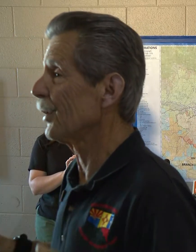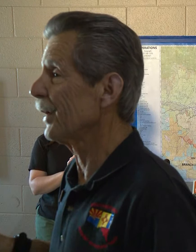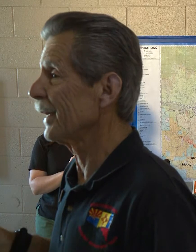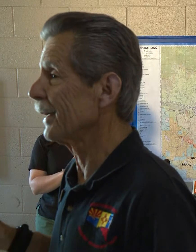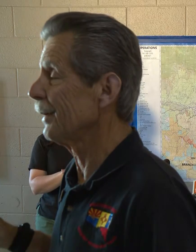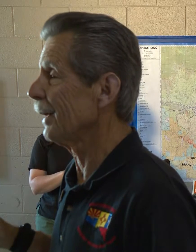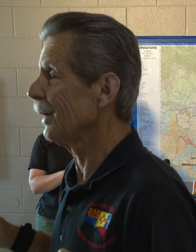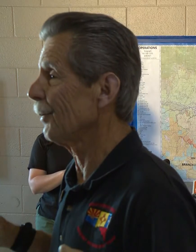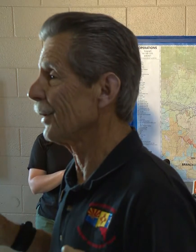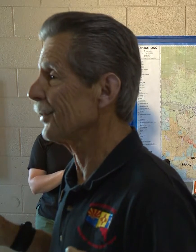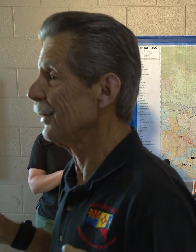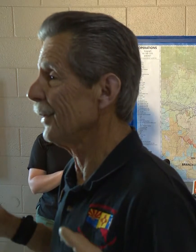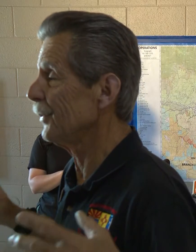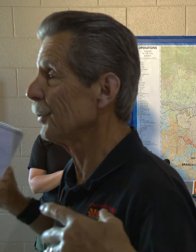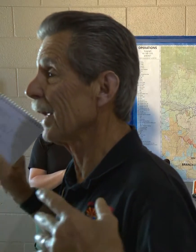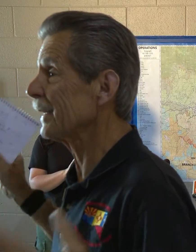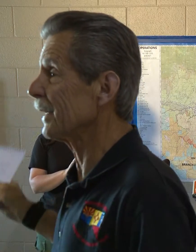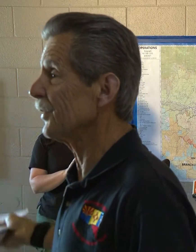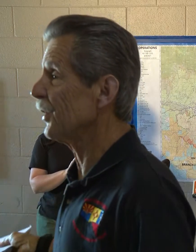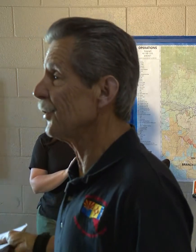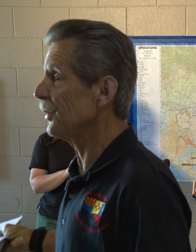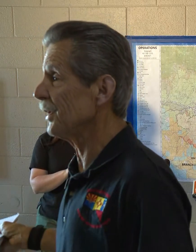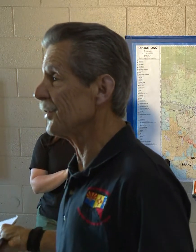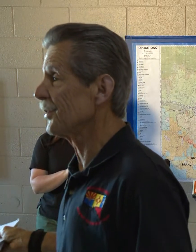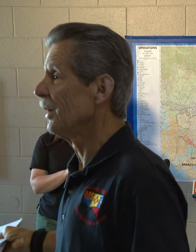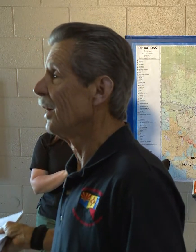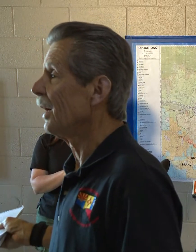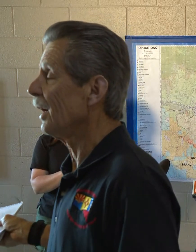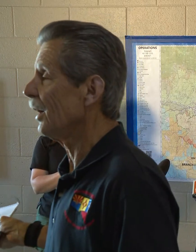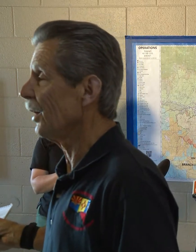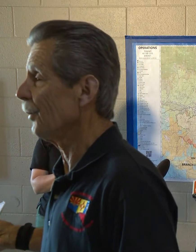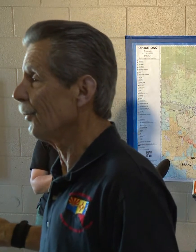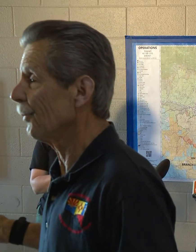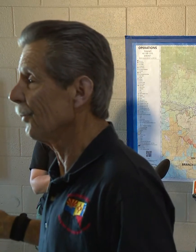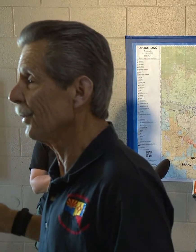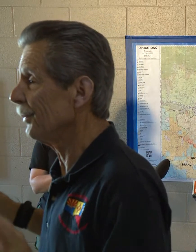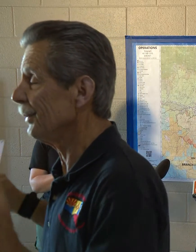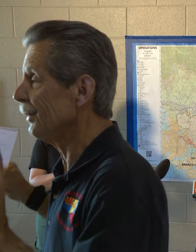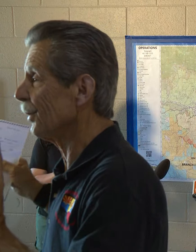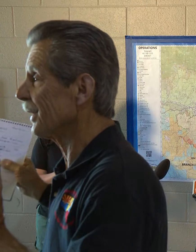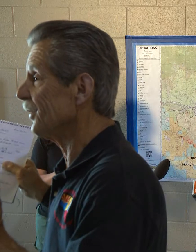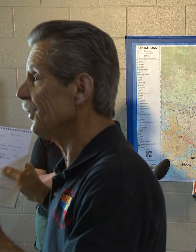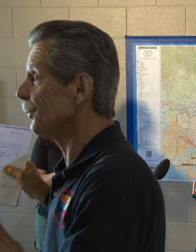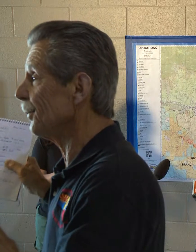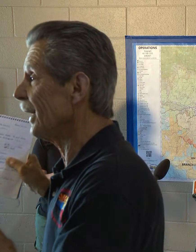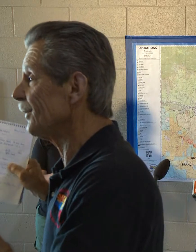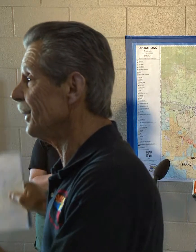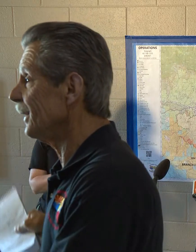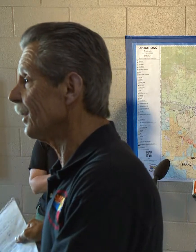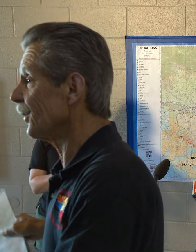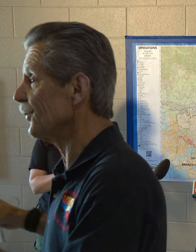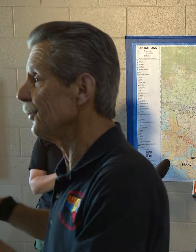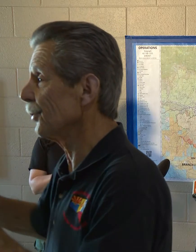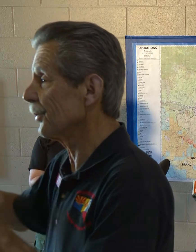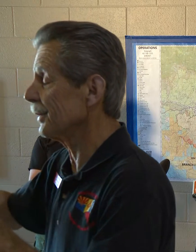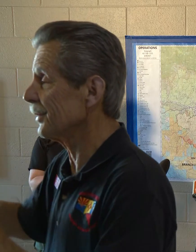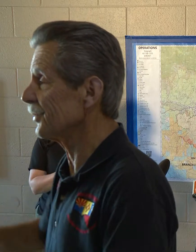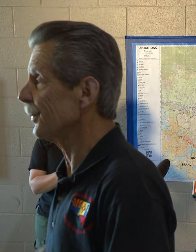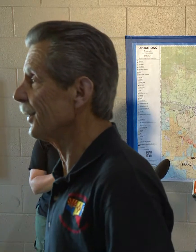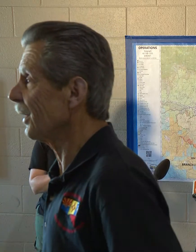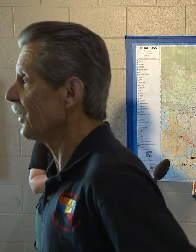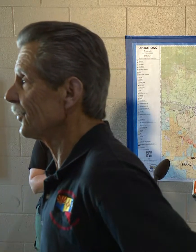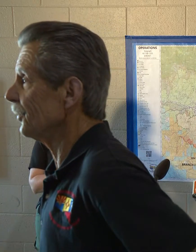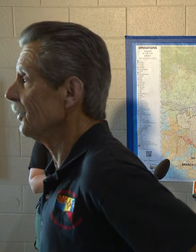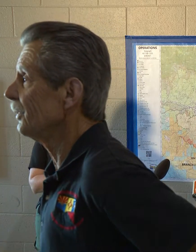are wondering if you would like to continue these. In order to continue, would we have to be here, or can you go to